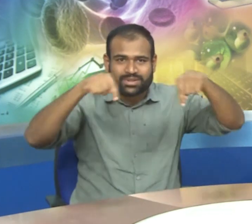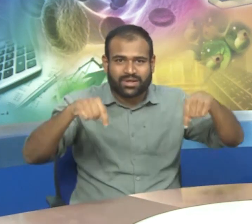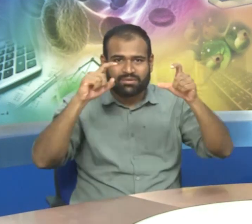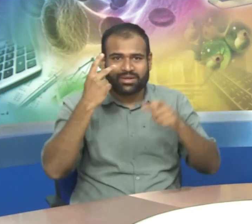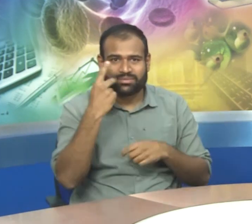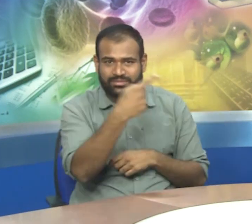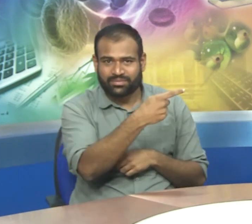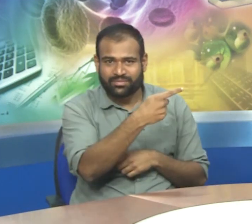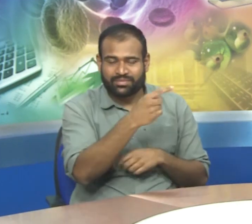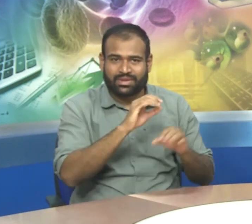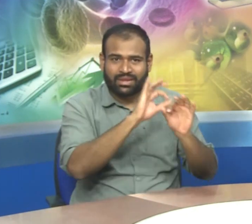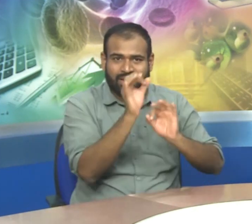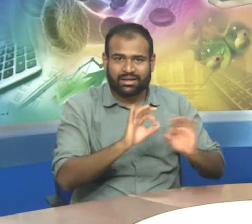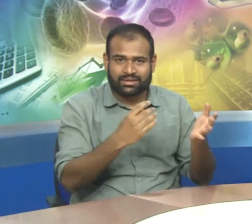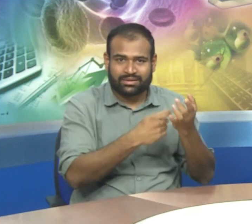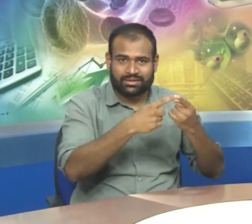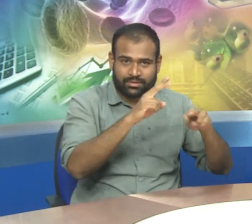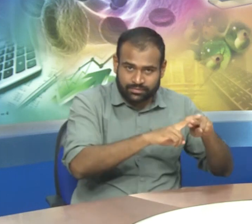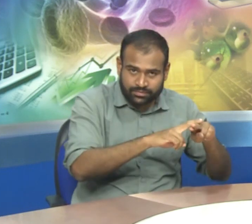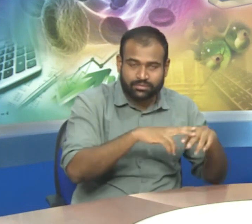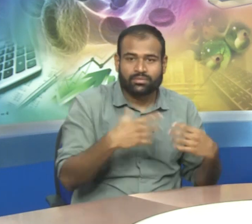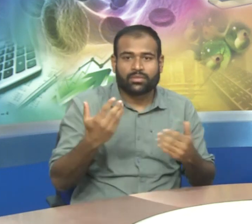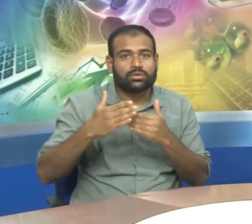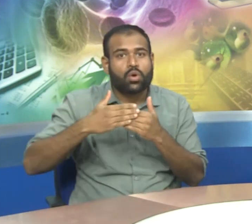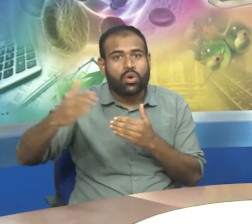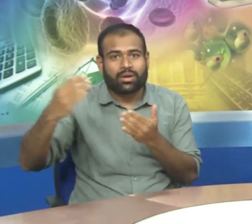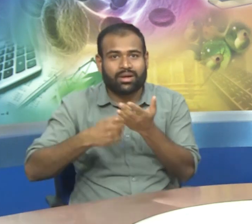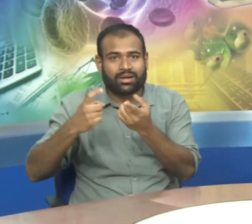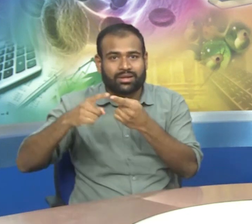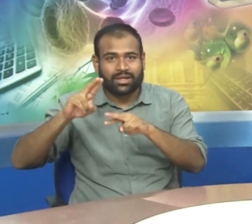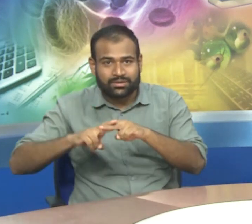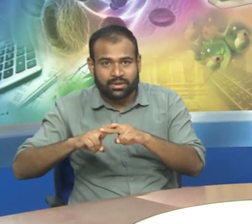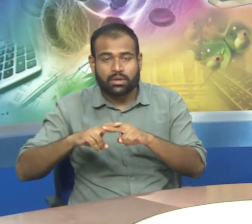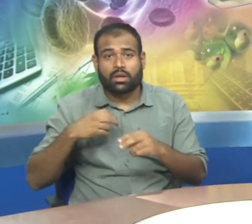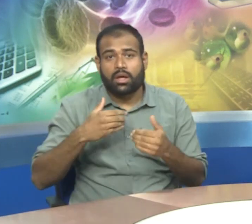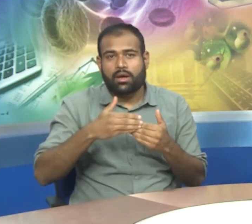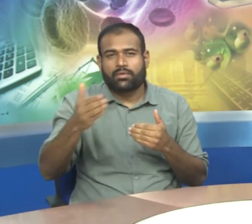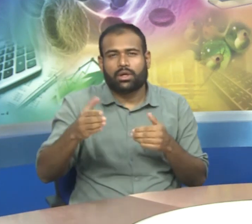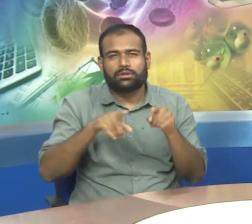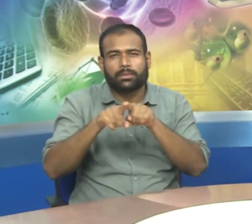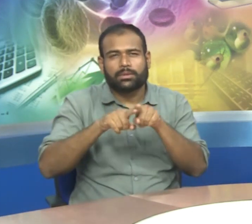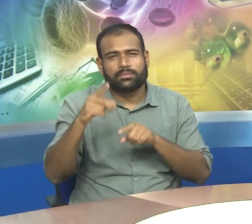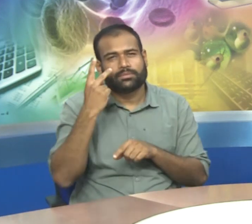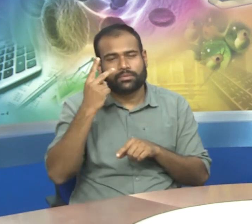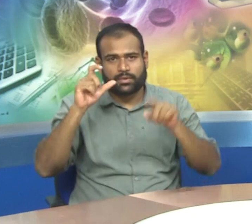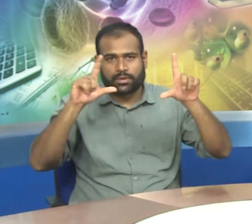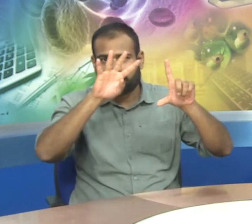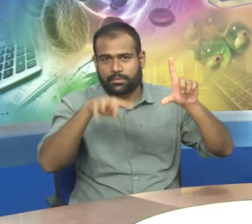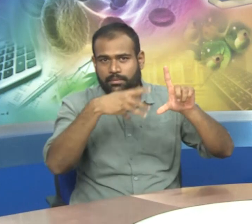And basic services under this category are two, which you can see in a column. We